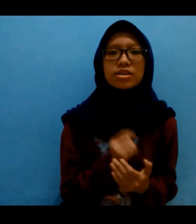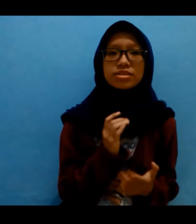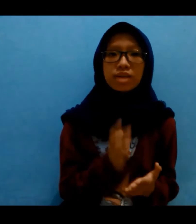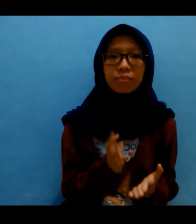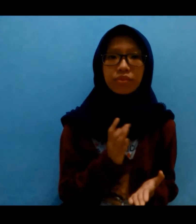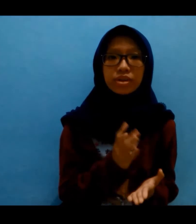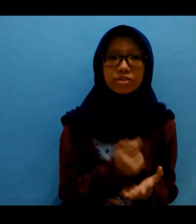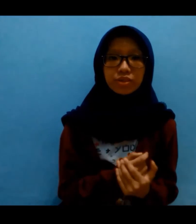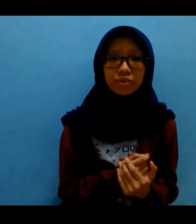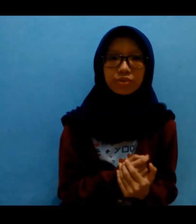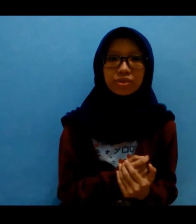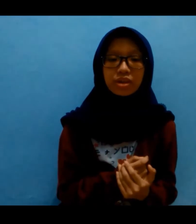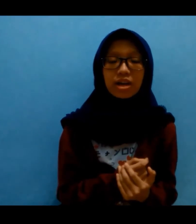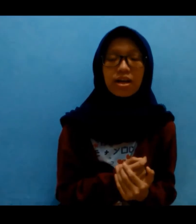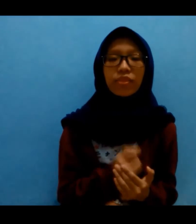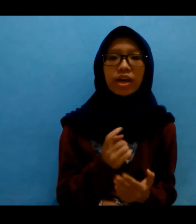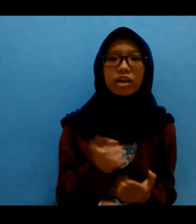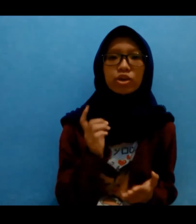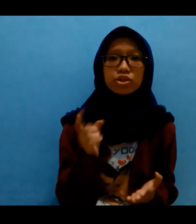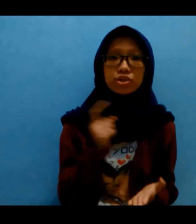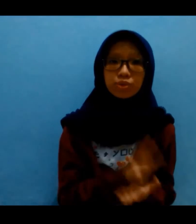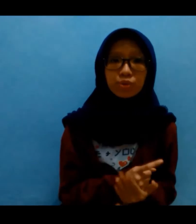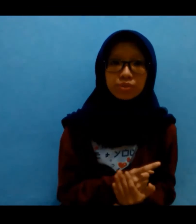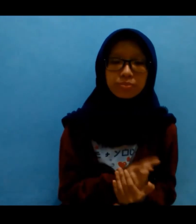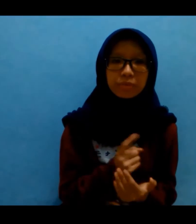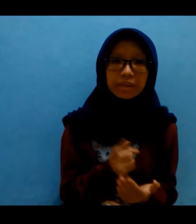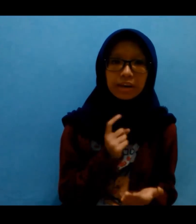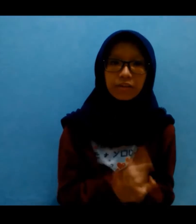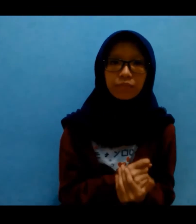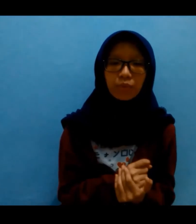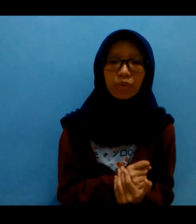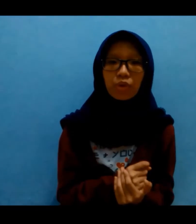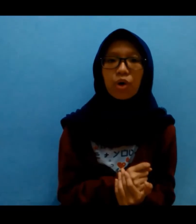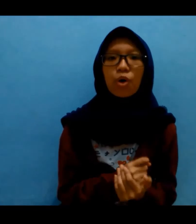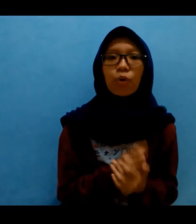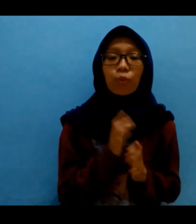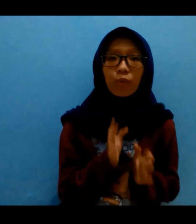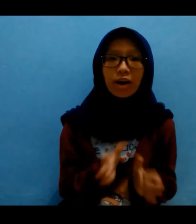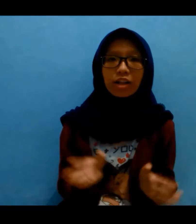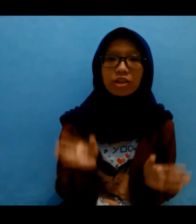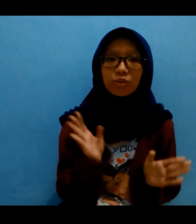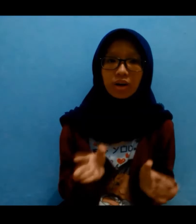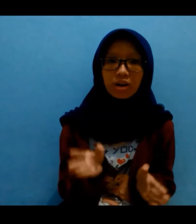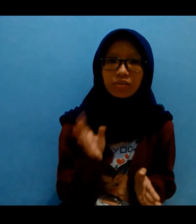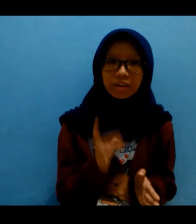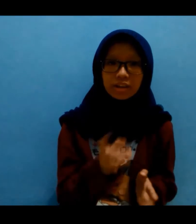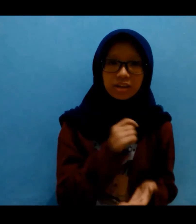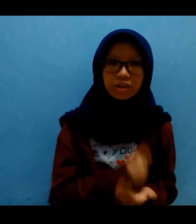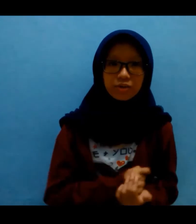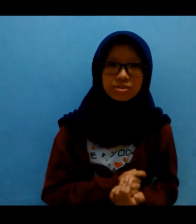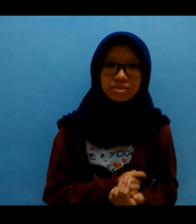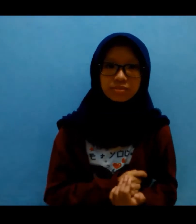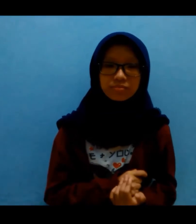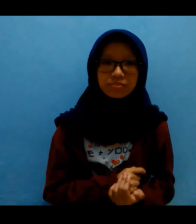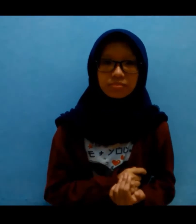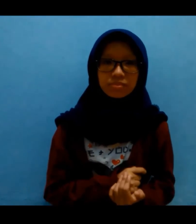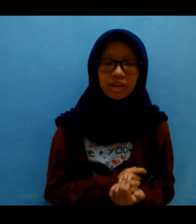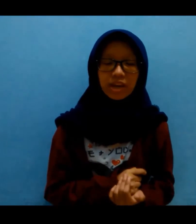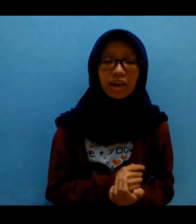a summary to you that you should be careful while you are reading the news.